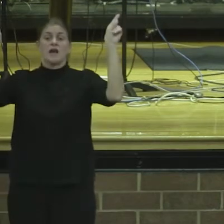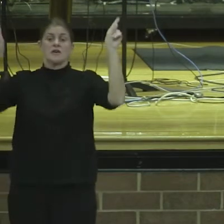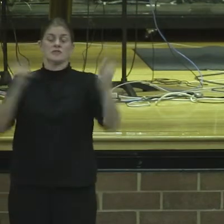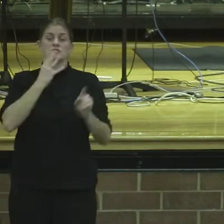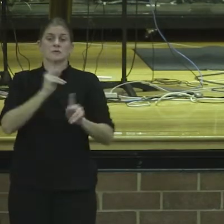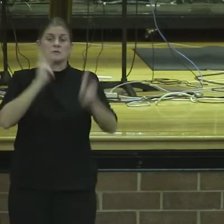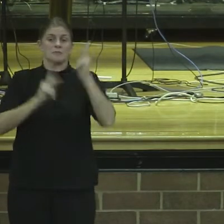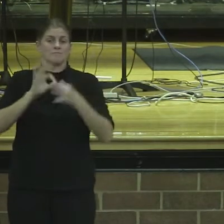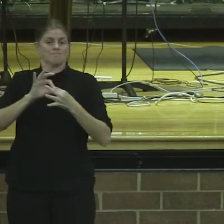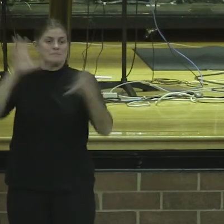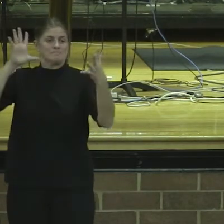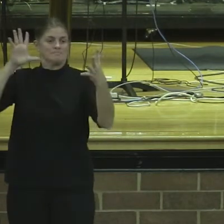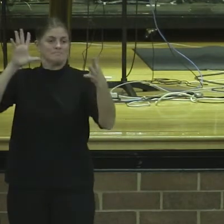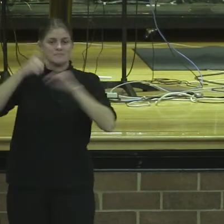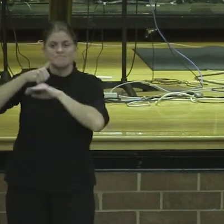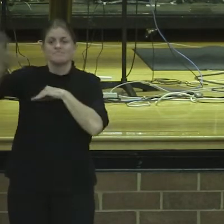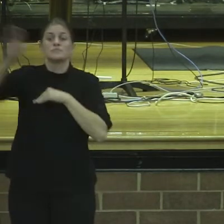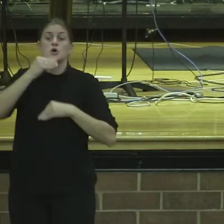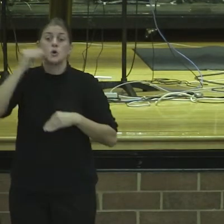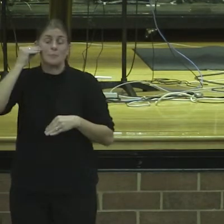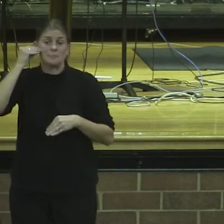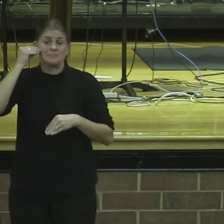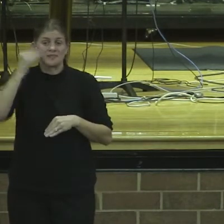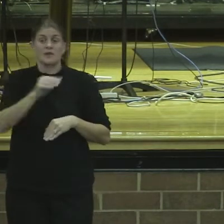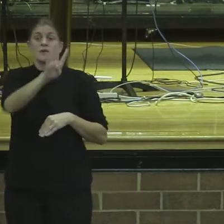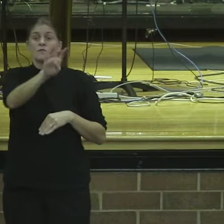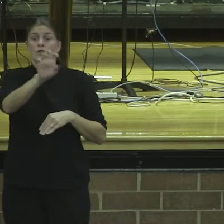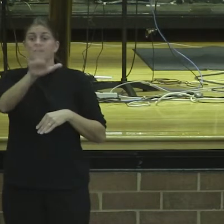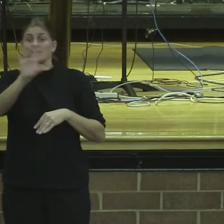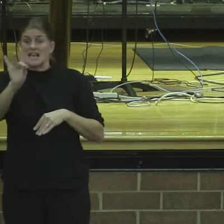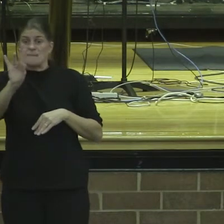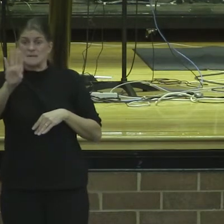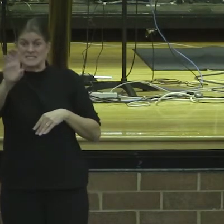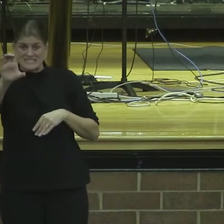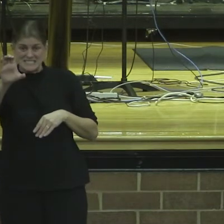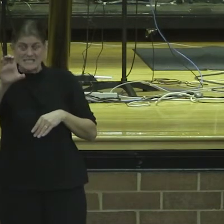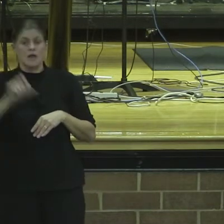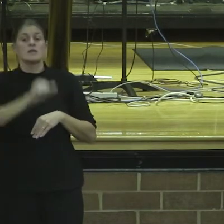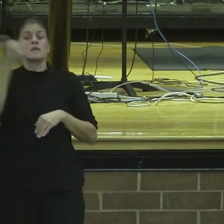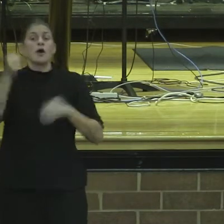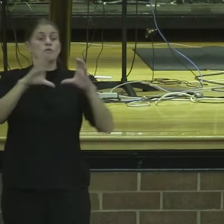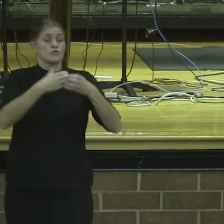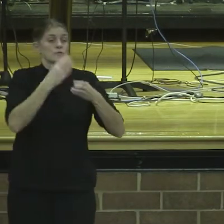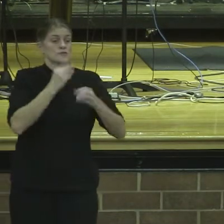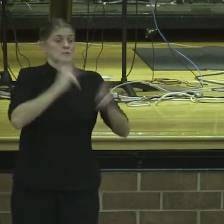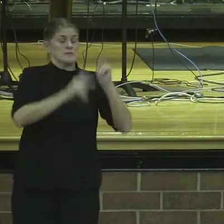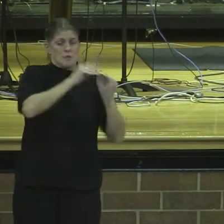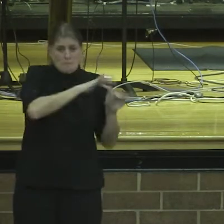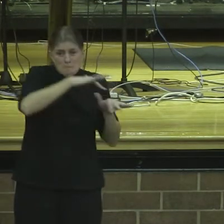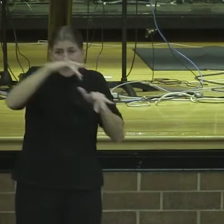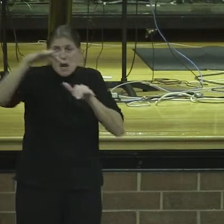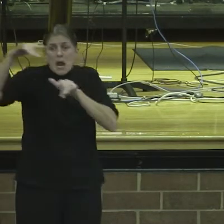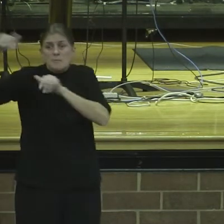home. In 458 BC, Ezra leads another group of people into exile into Jerusalem. And they rebuild the temple